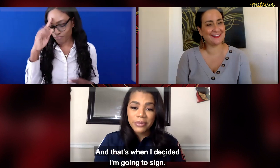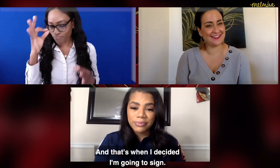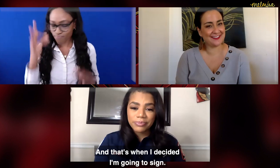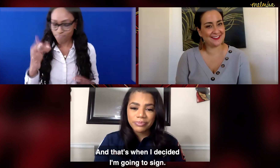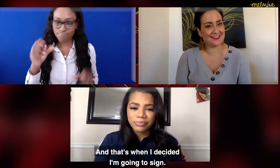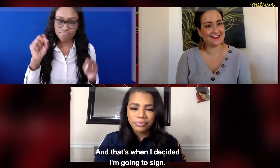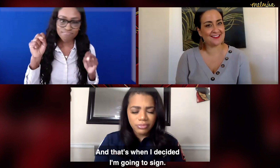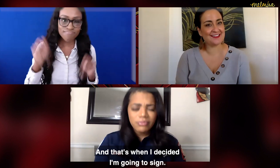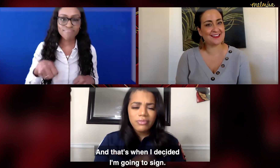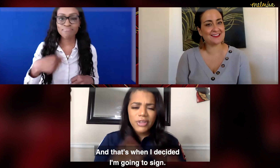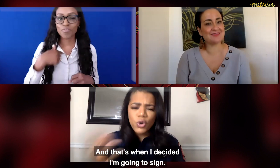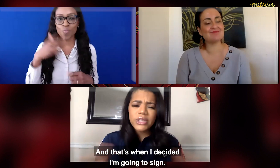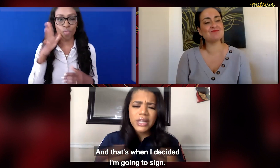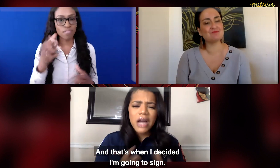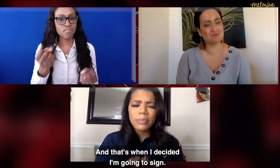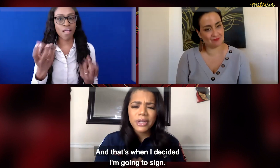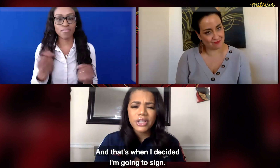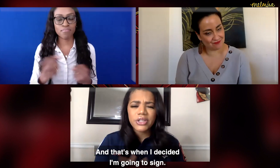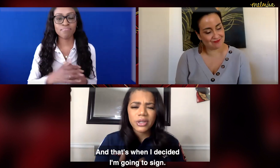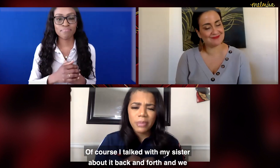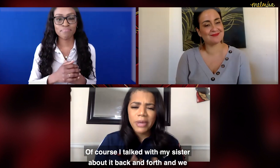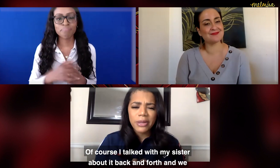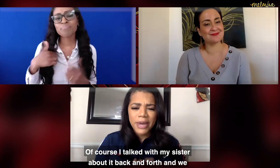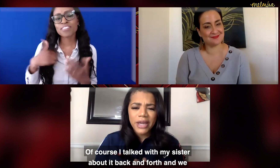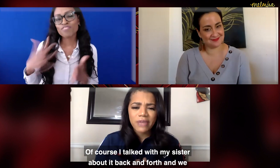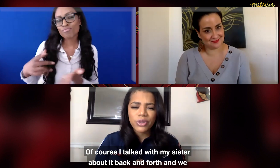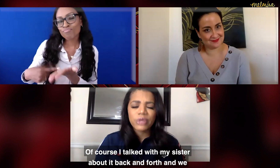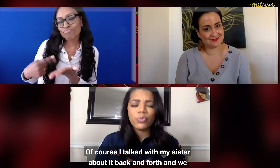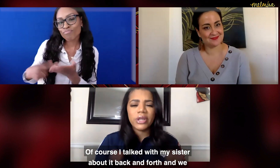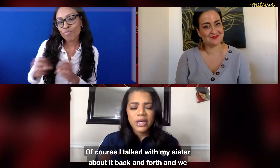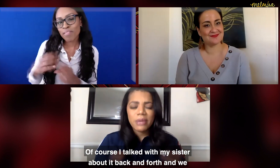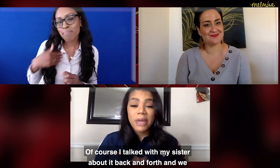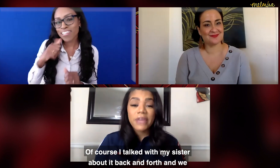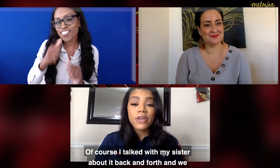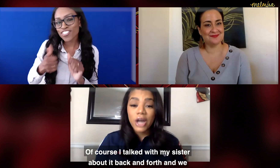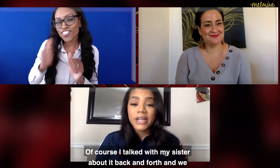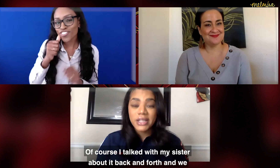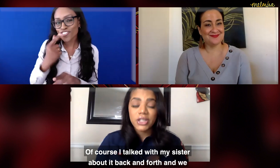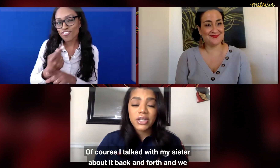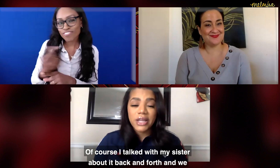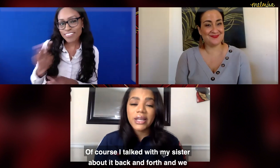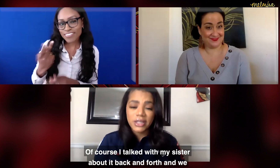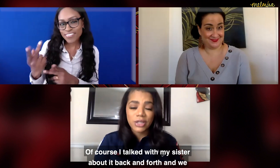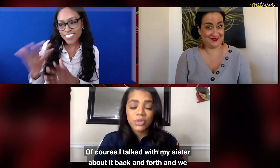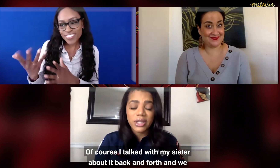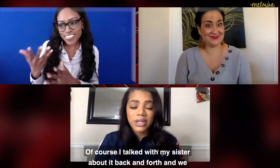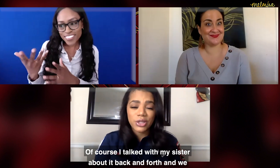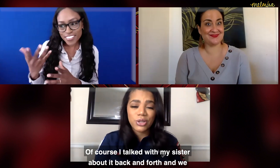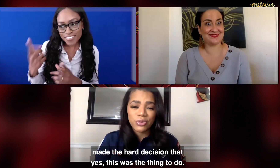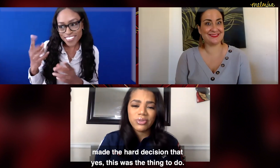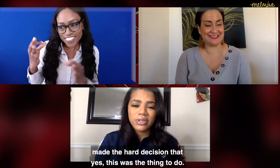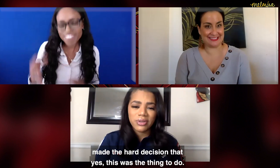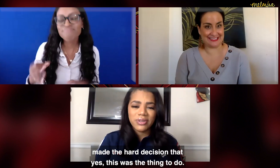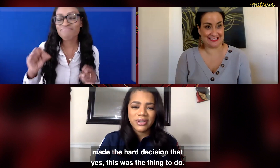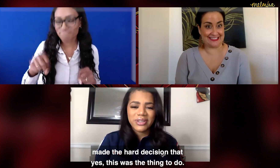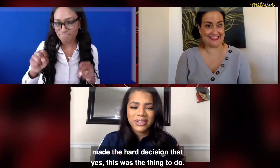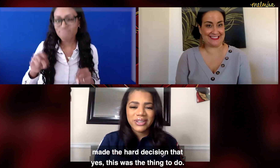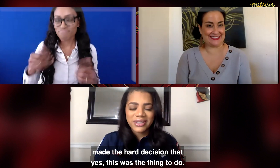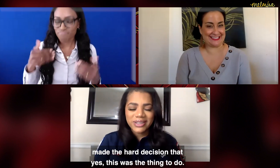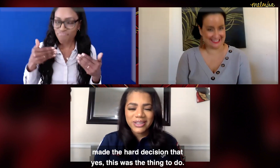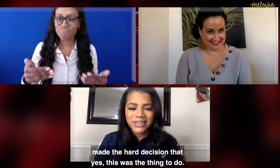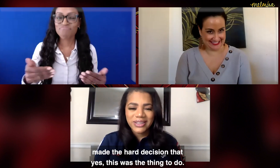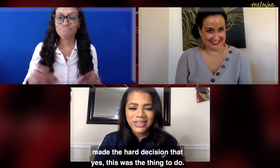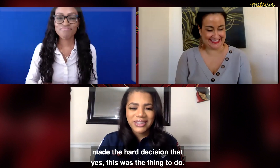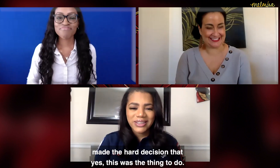sign. Of course, I talked with my sister about it back and forth, and we made the hard decision that yes, this was the thing to do. So